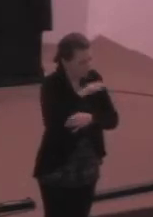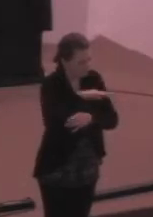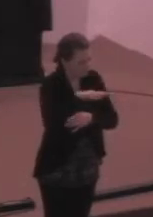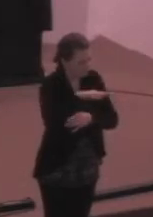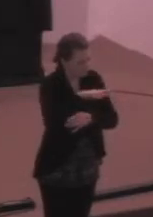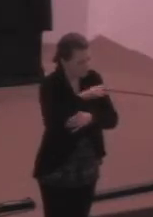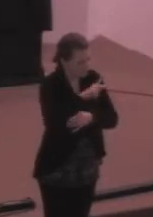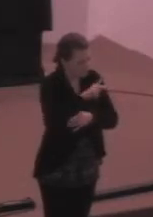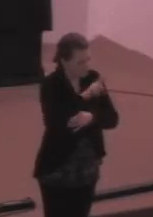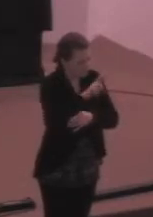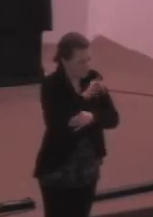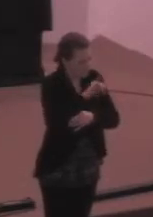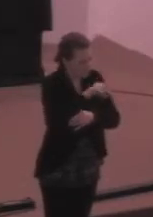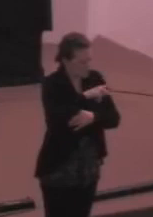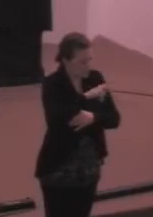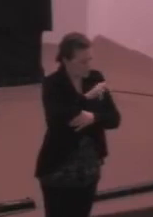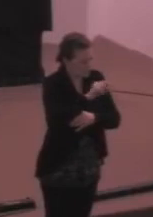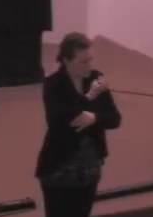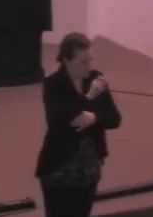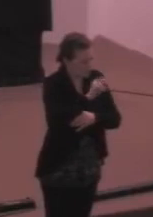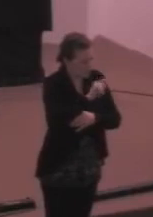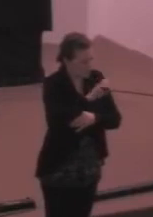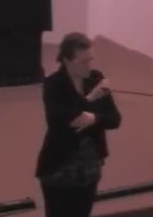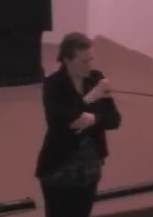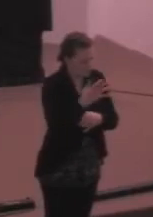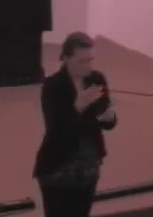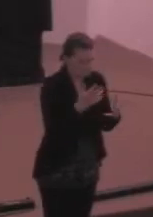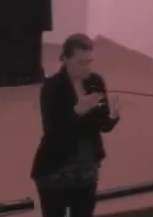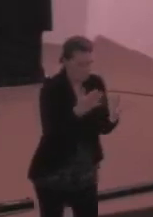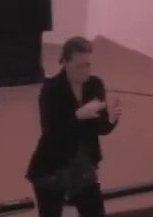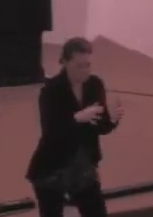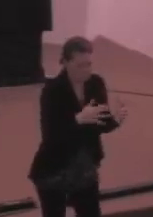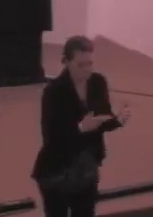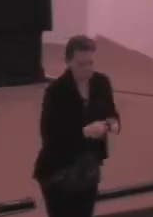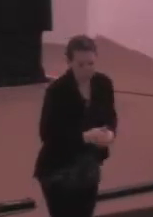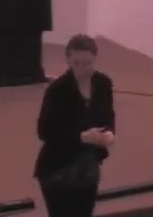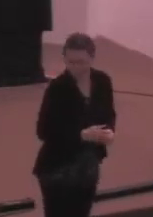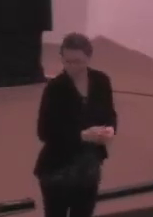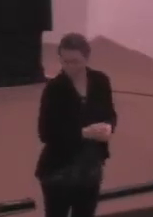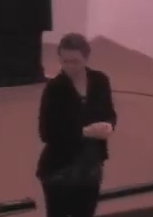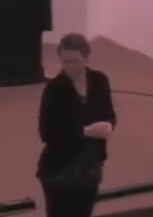one, it's the things that are maybe limiting us from the